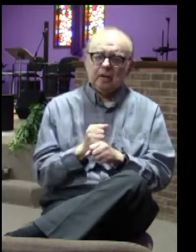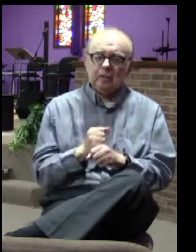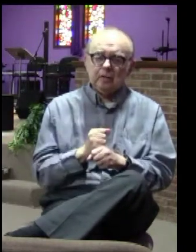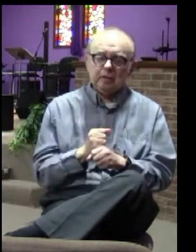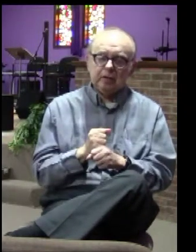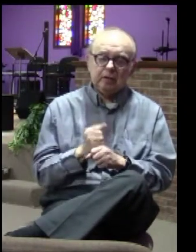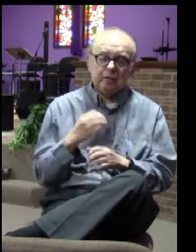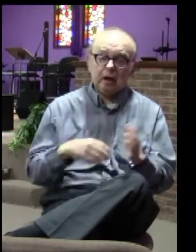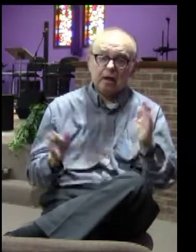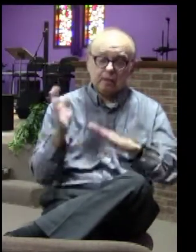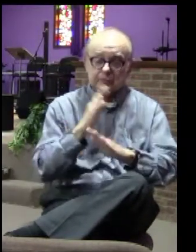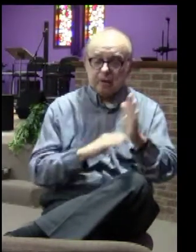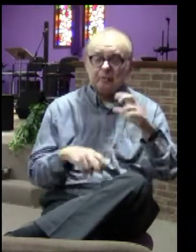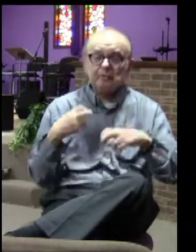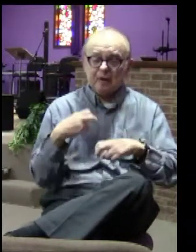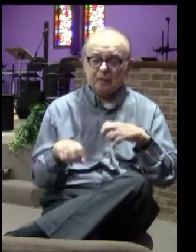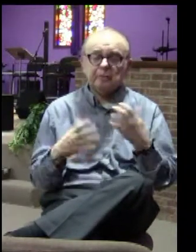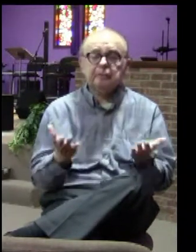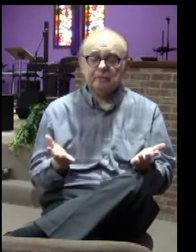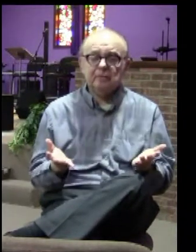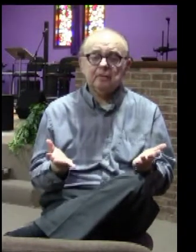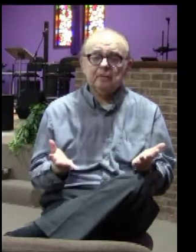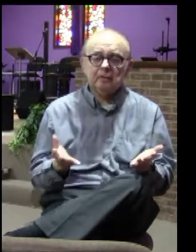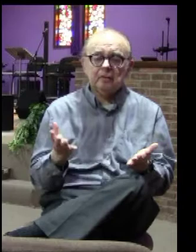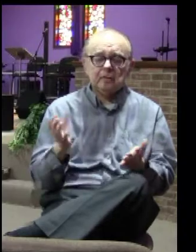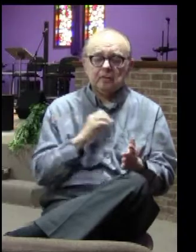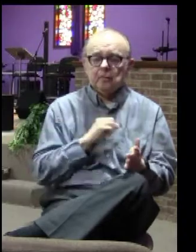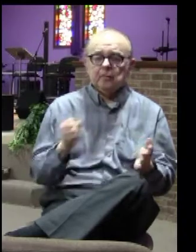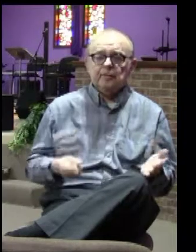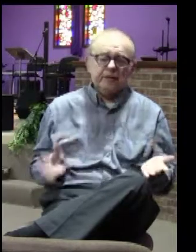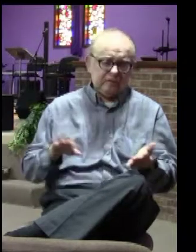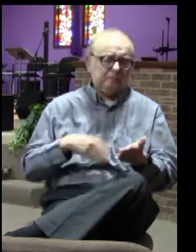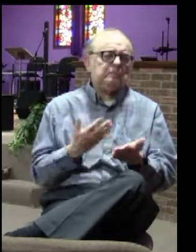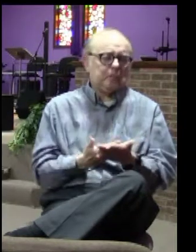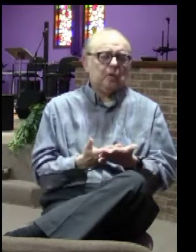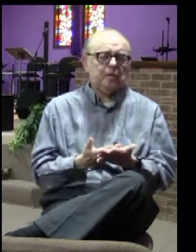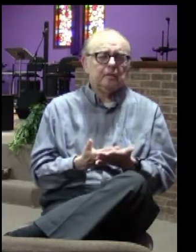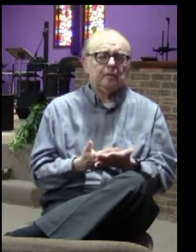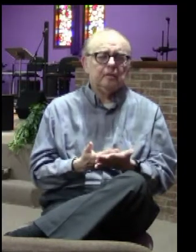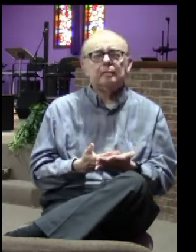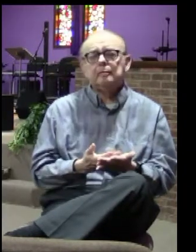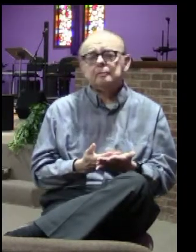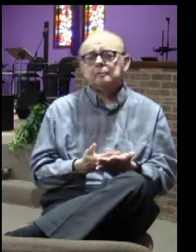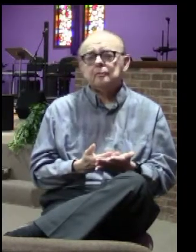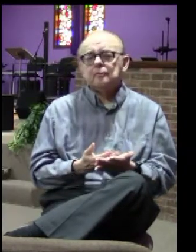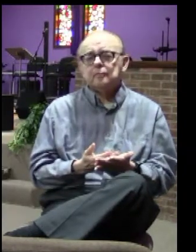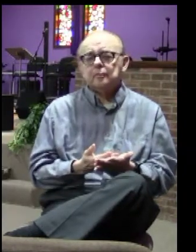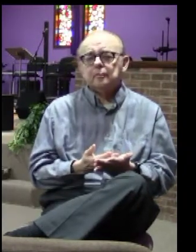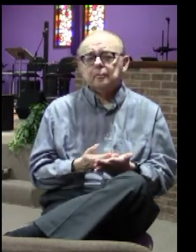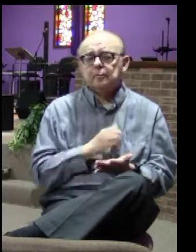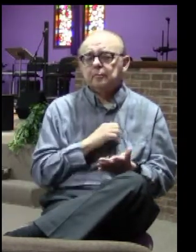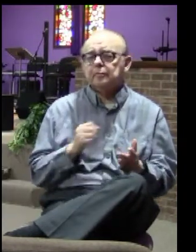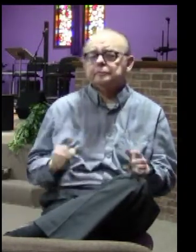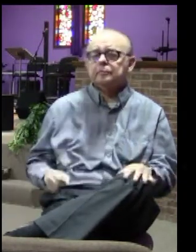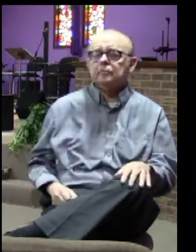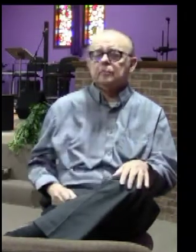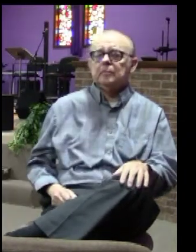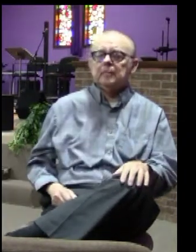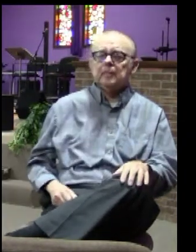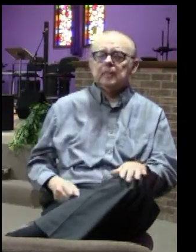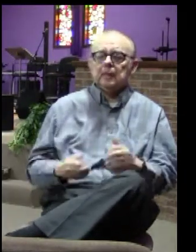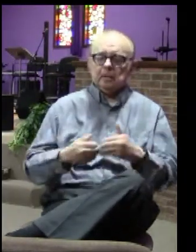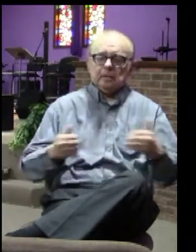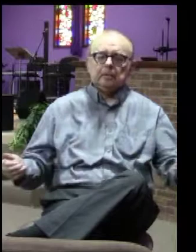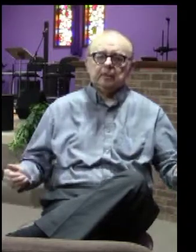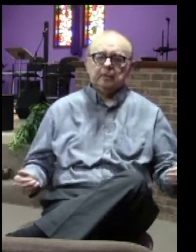lot of issues and a lot of problems. When Samson was born, he was set